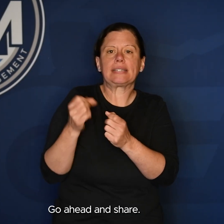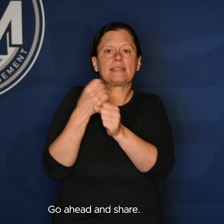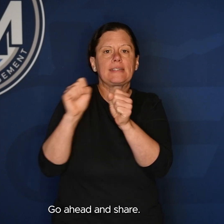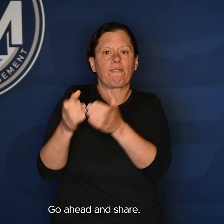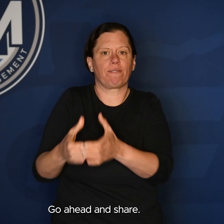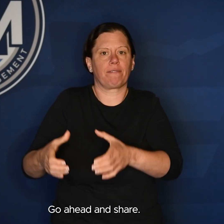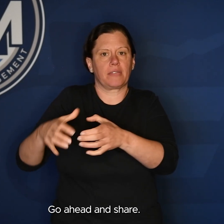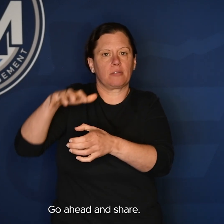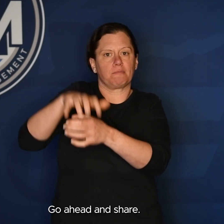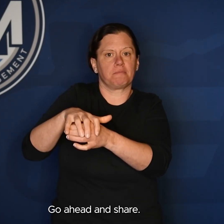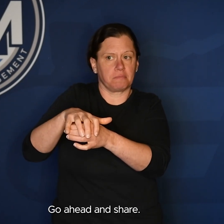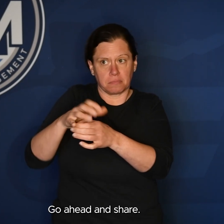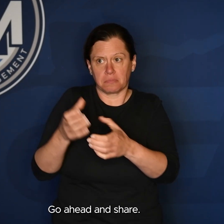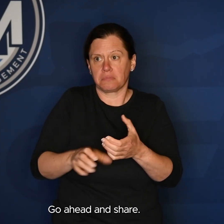Go ahead and share.